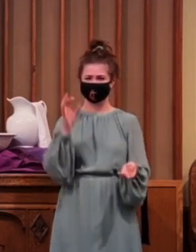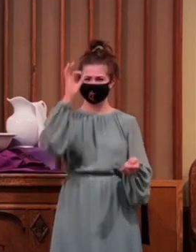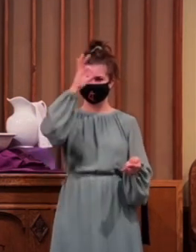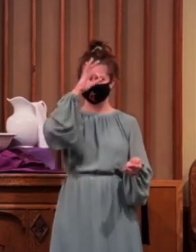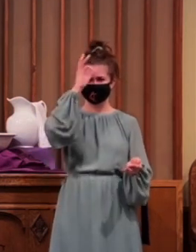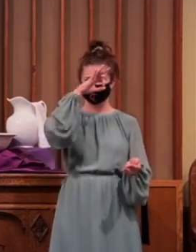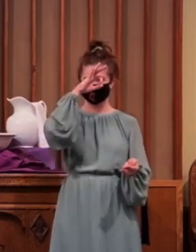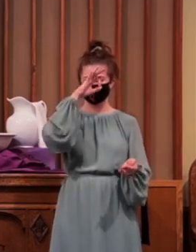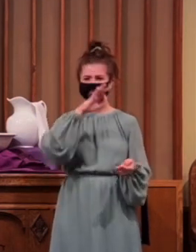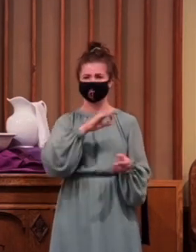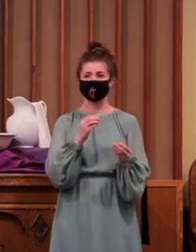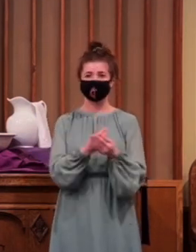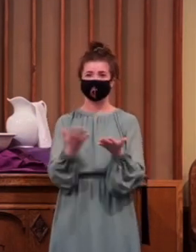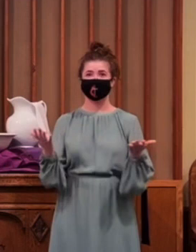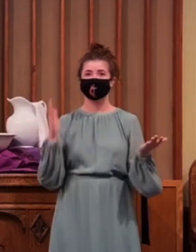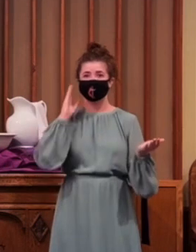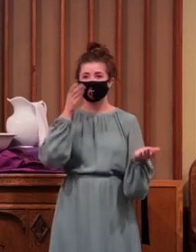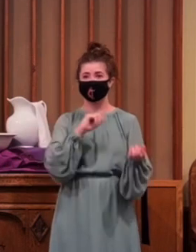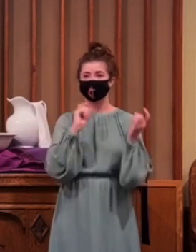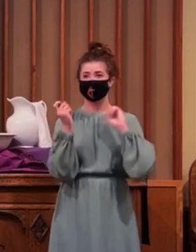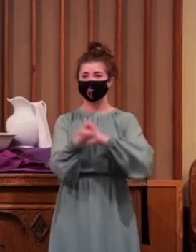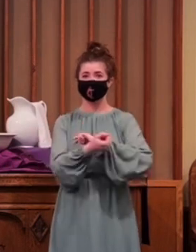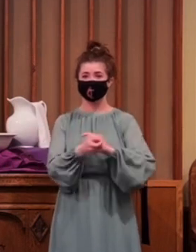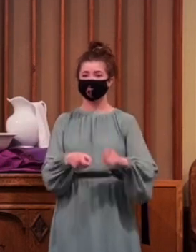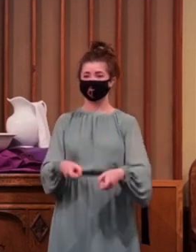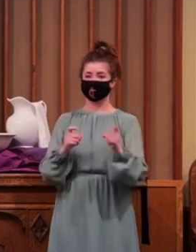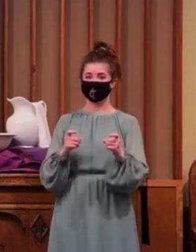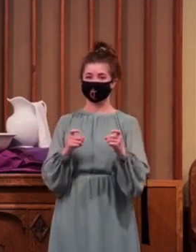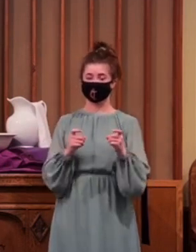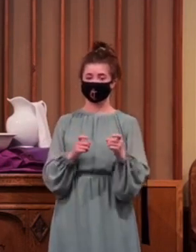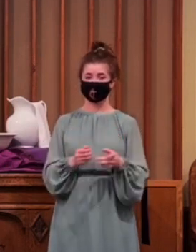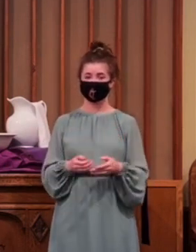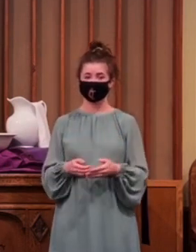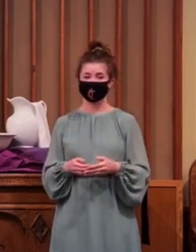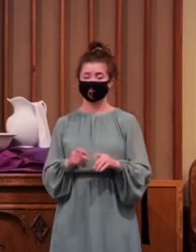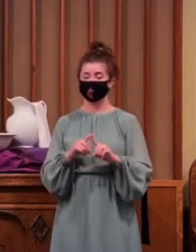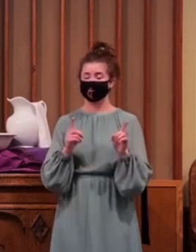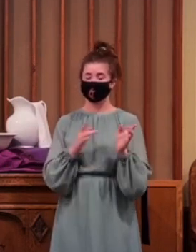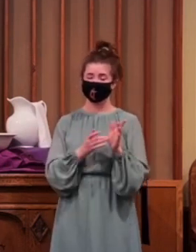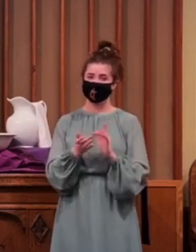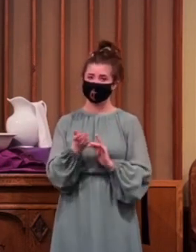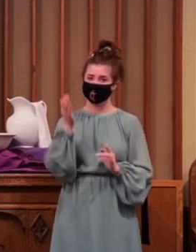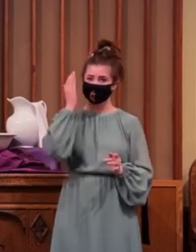that everything was about to change in an instant. But Jesus